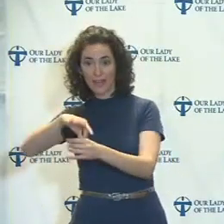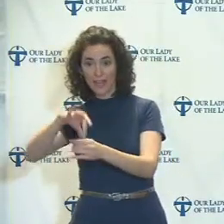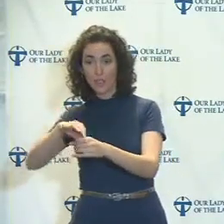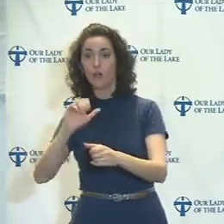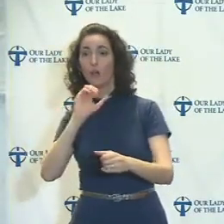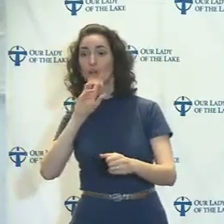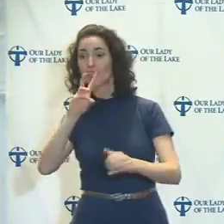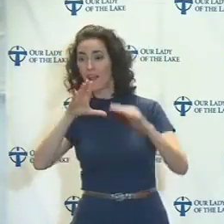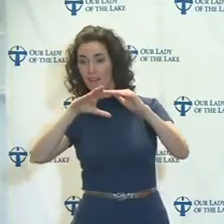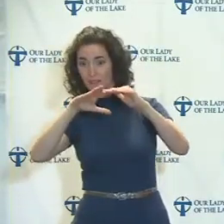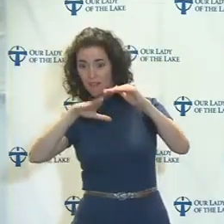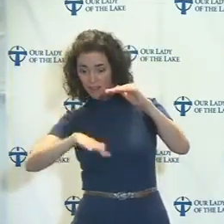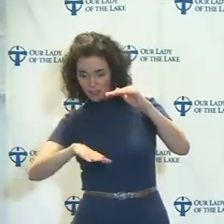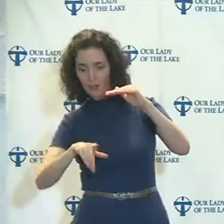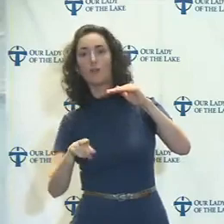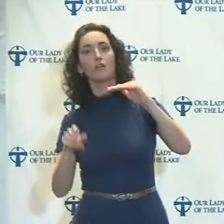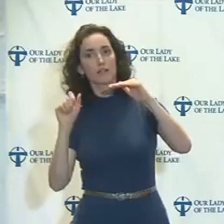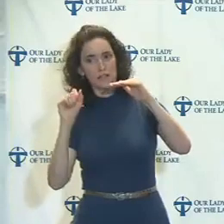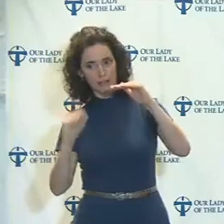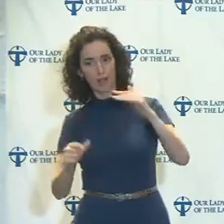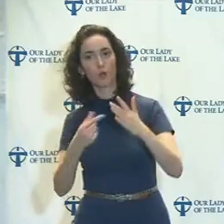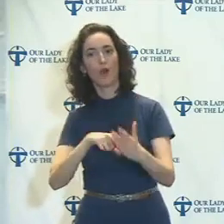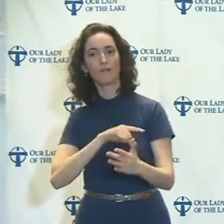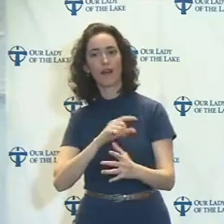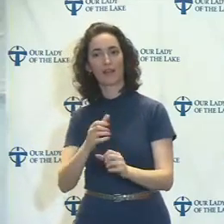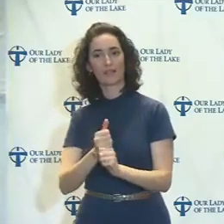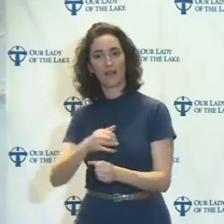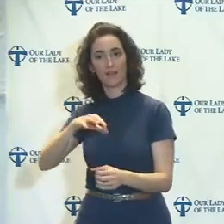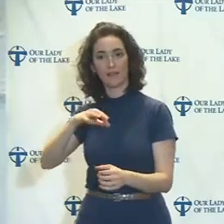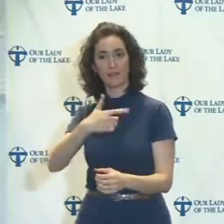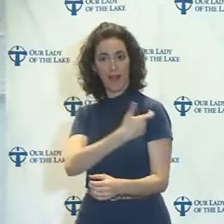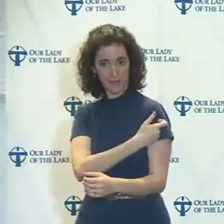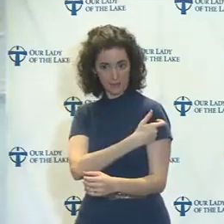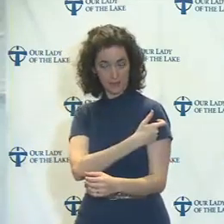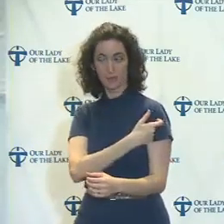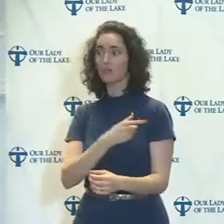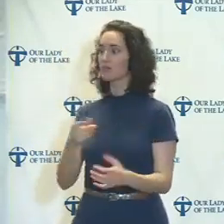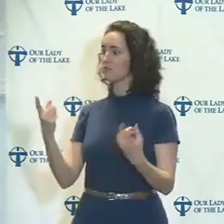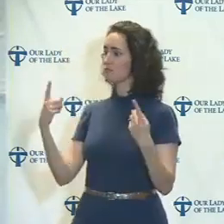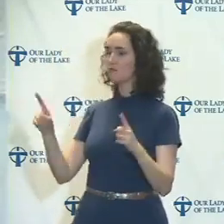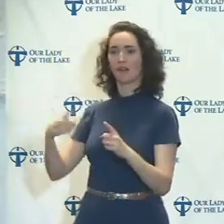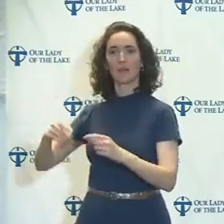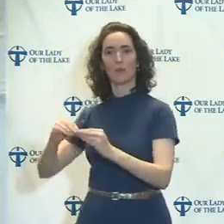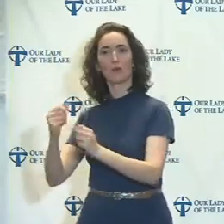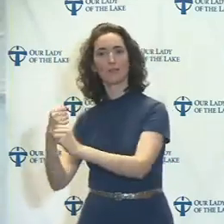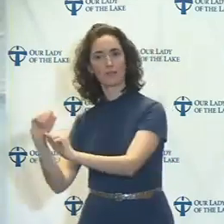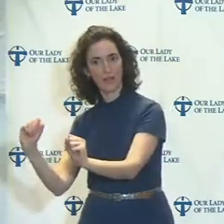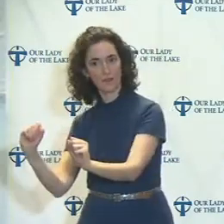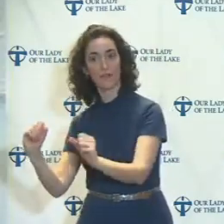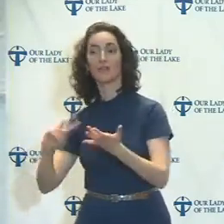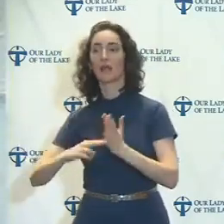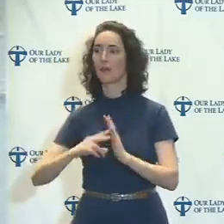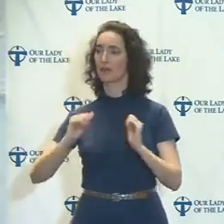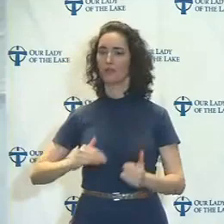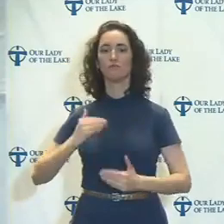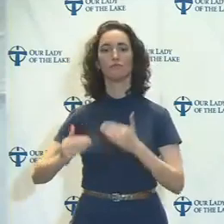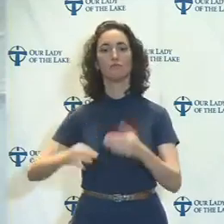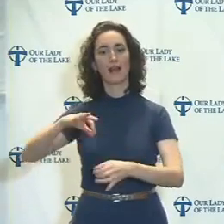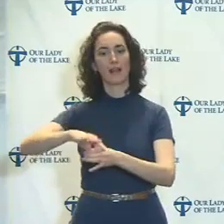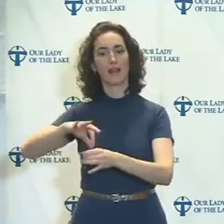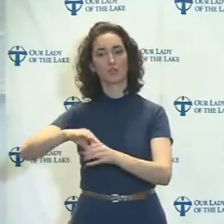vaccine, greatly increasing their protection and giving us the ability to perform the election like we know we